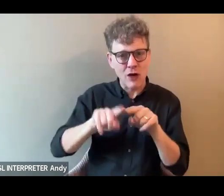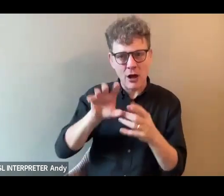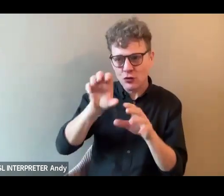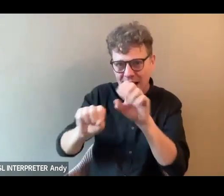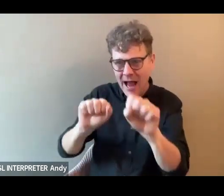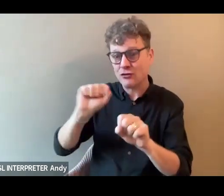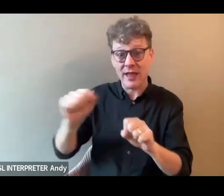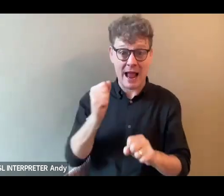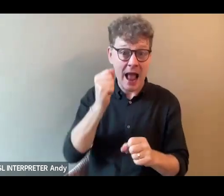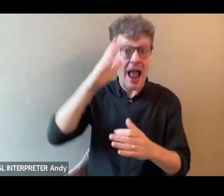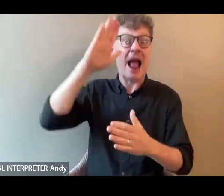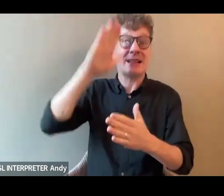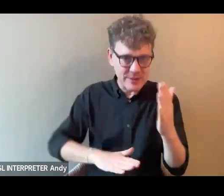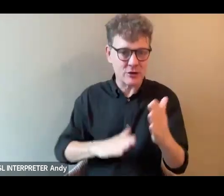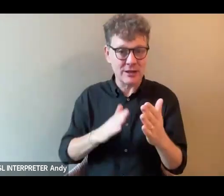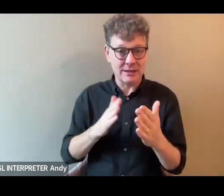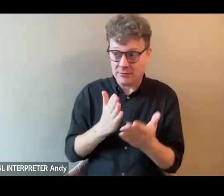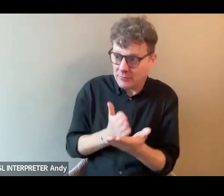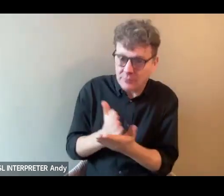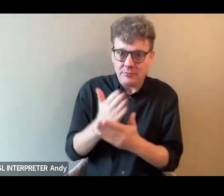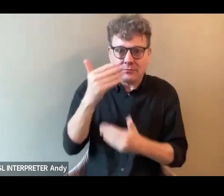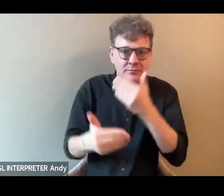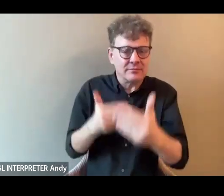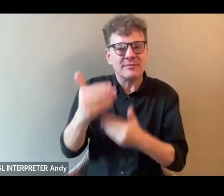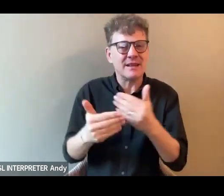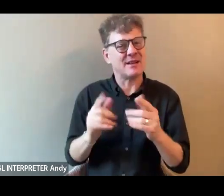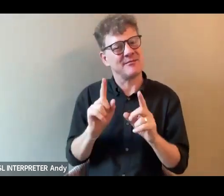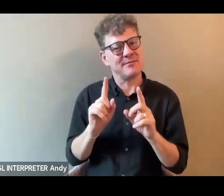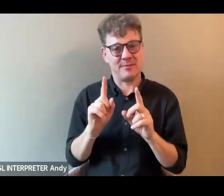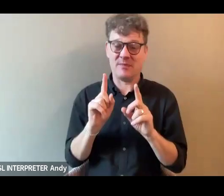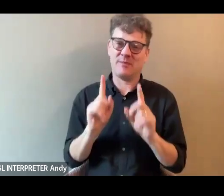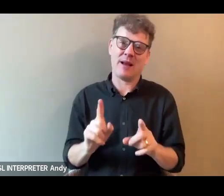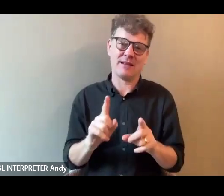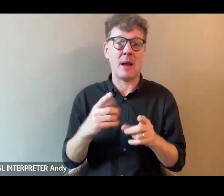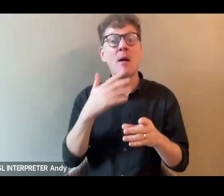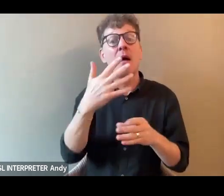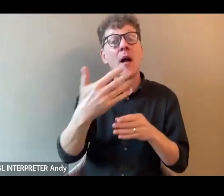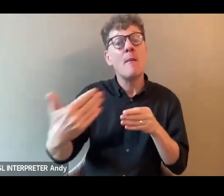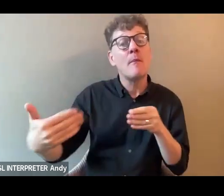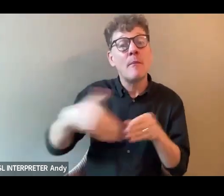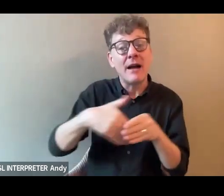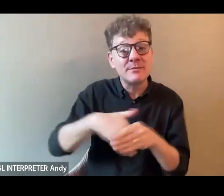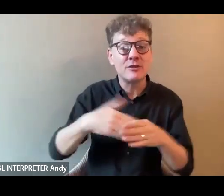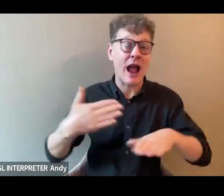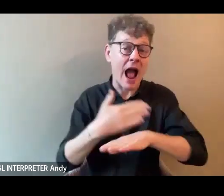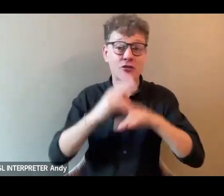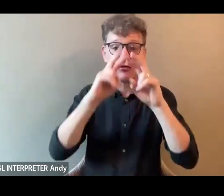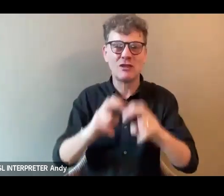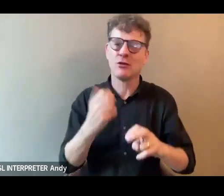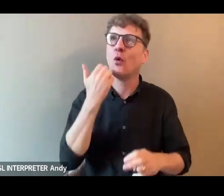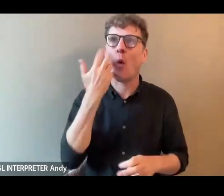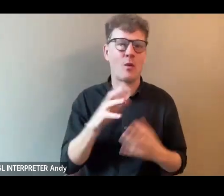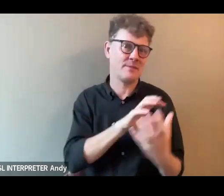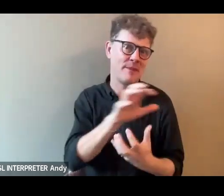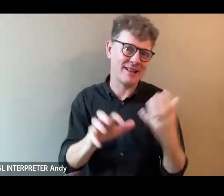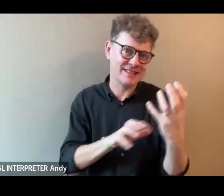review process as it's happening. It's much like the messiness of participatory action research starting when you begin to think about it, not